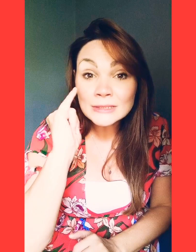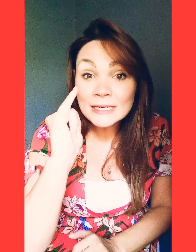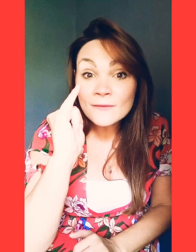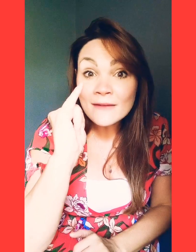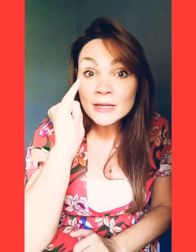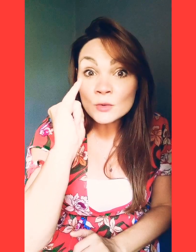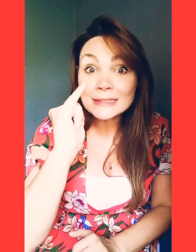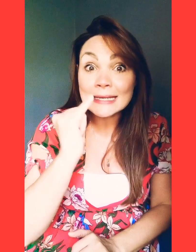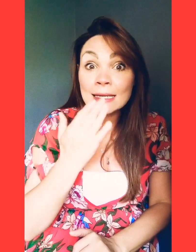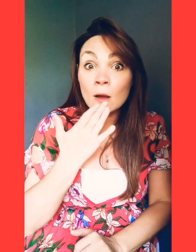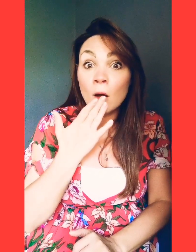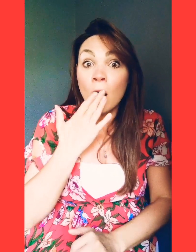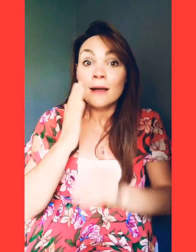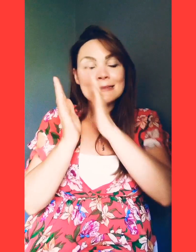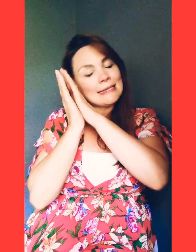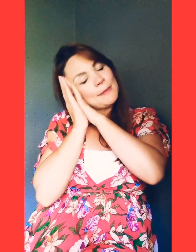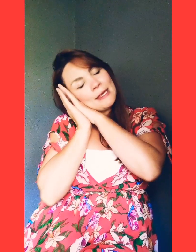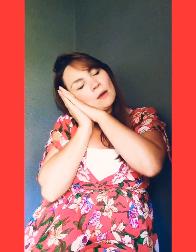Naughty, very naughty. Sleepy?